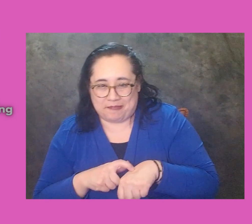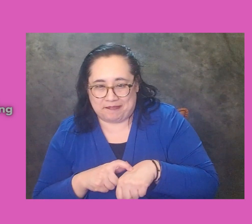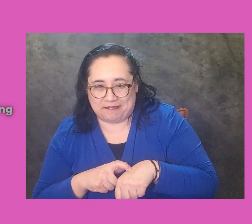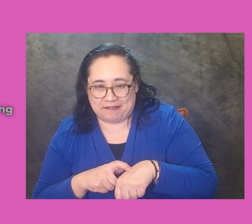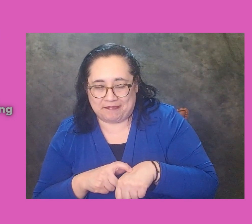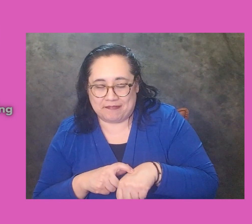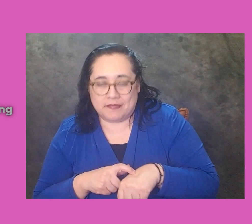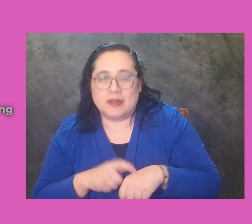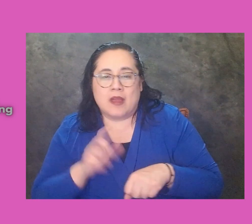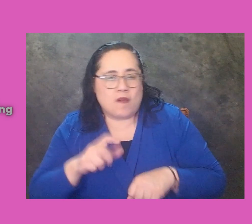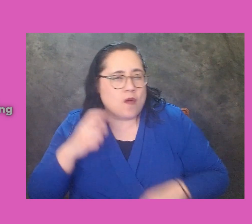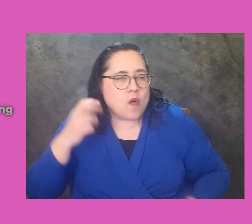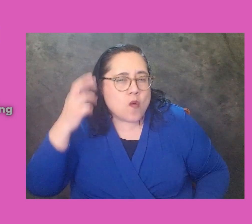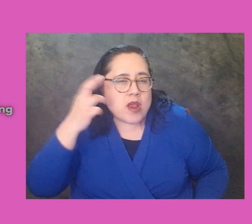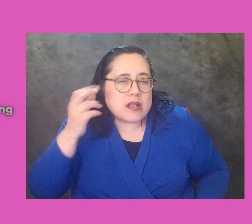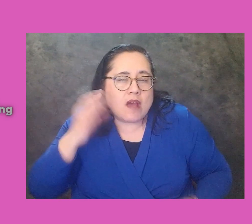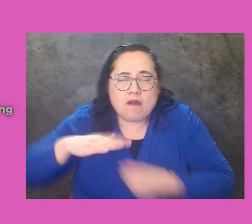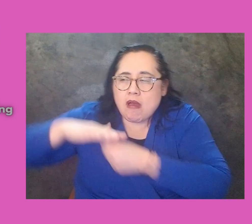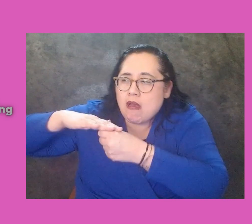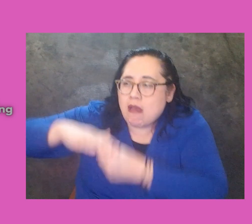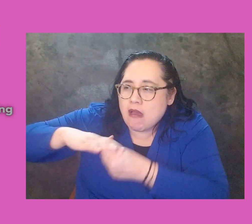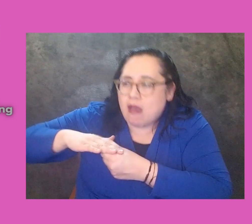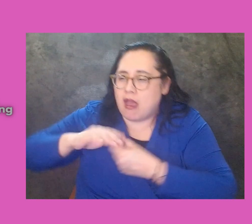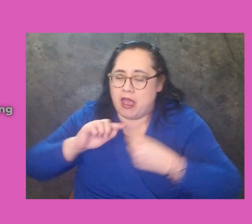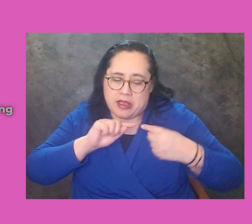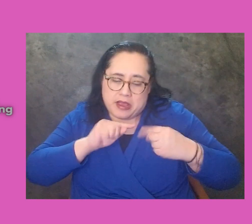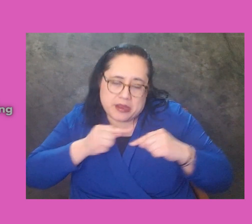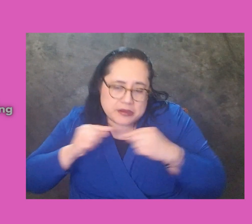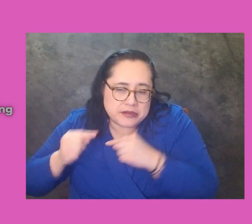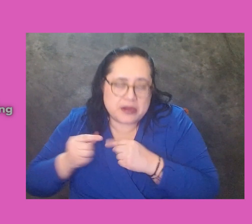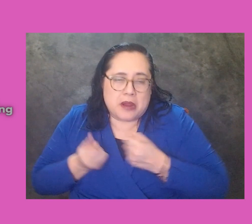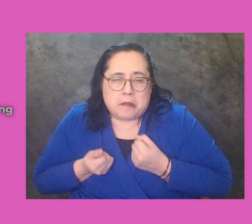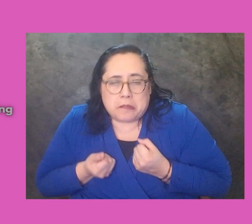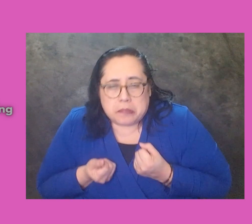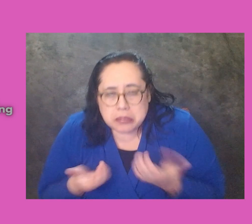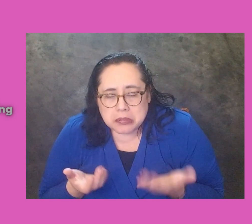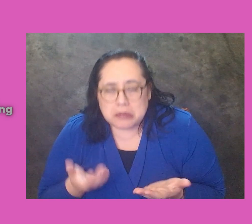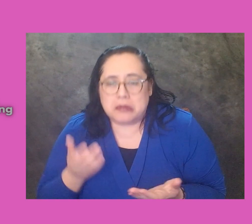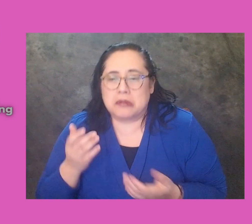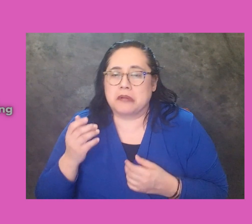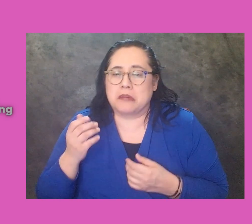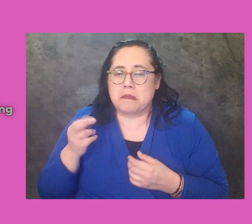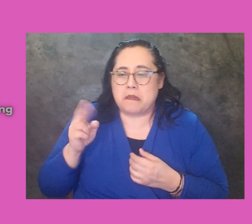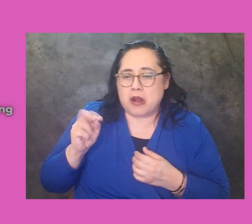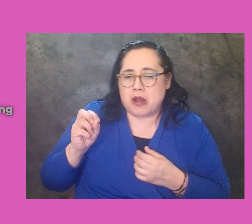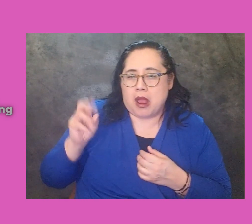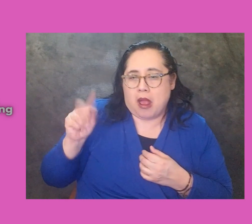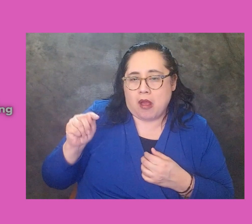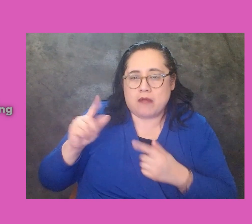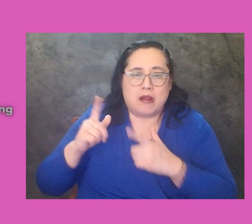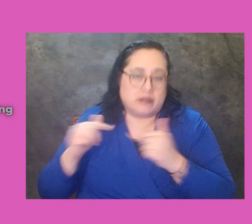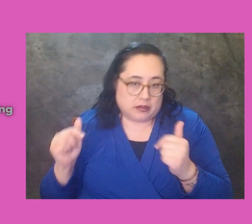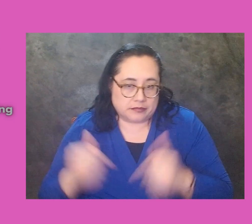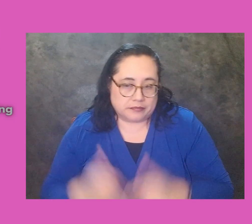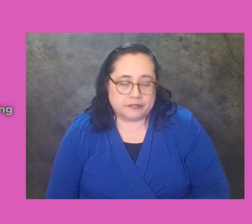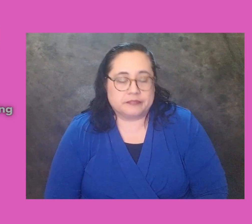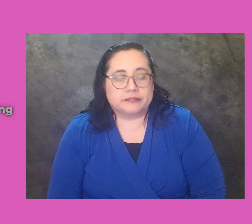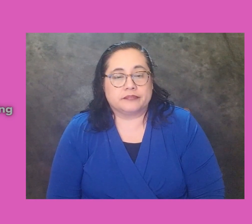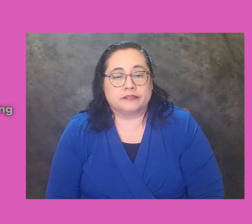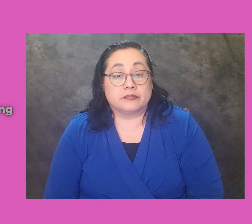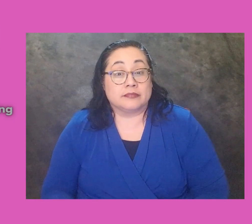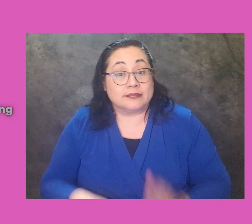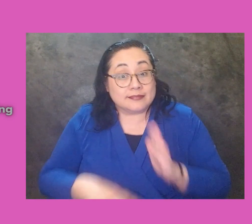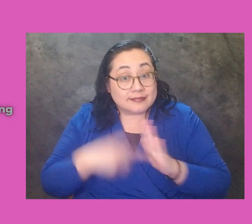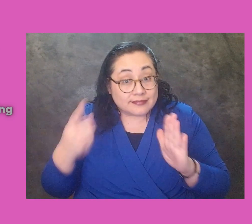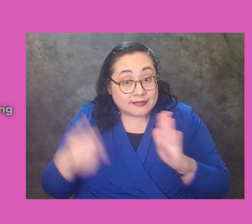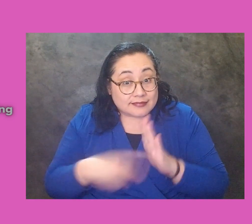that reason, for pressure and injury and burnout, there are other reasons as well. So sometimes